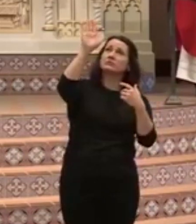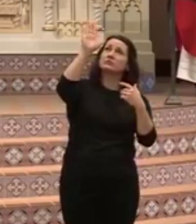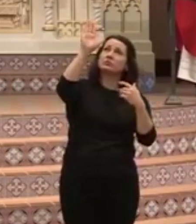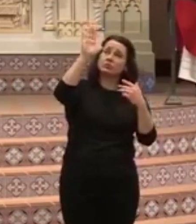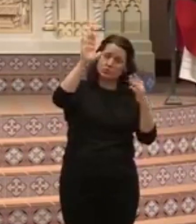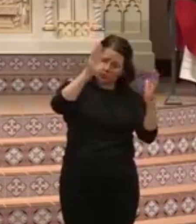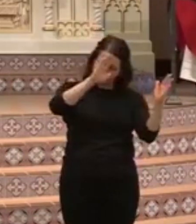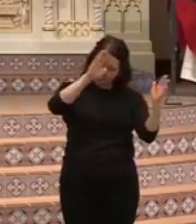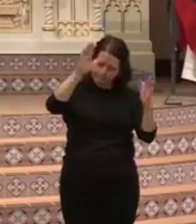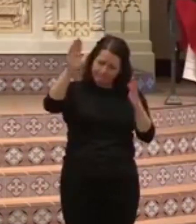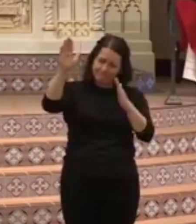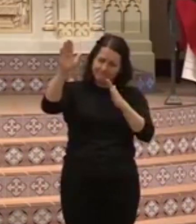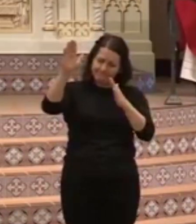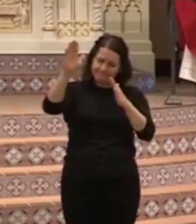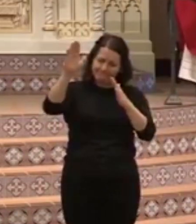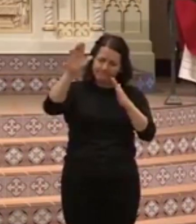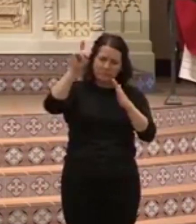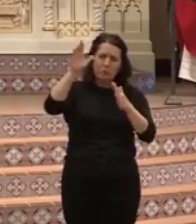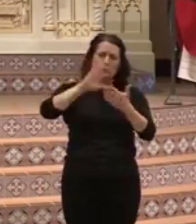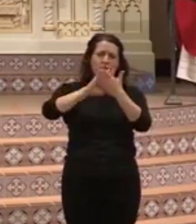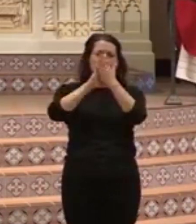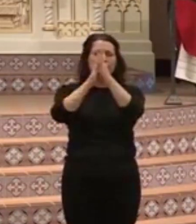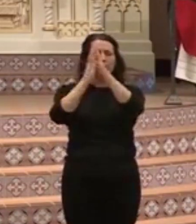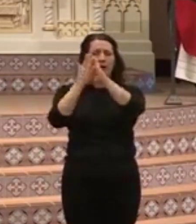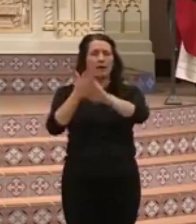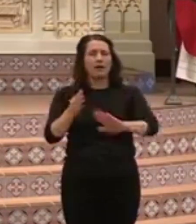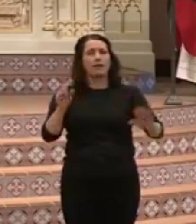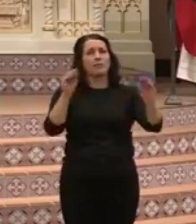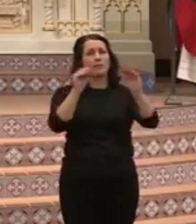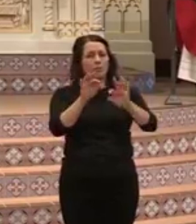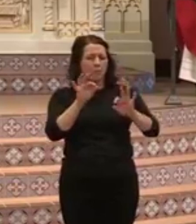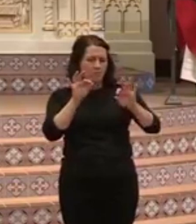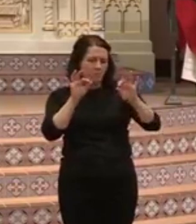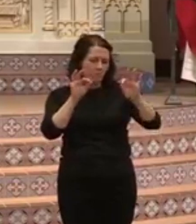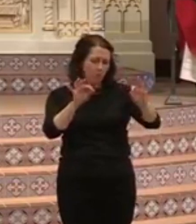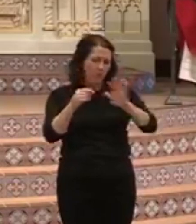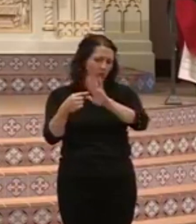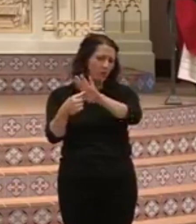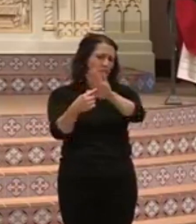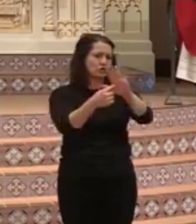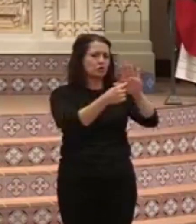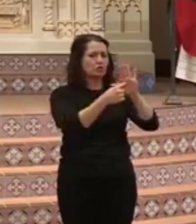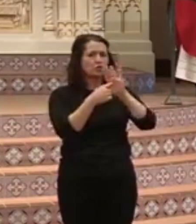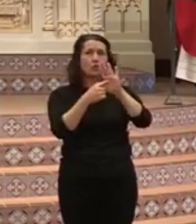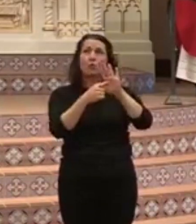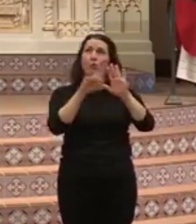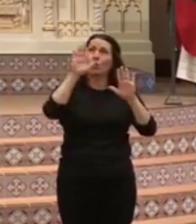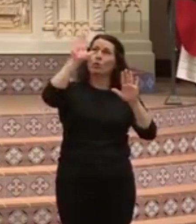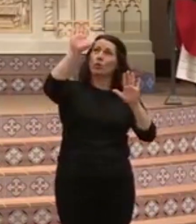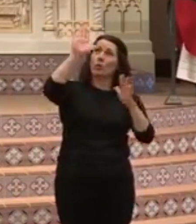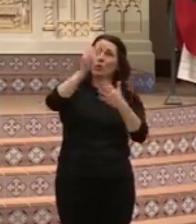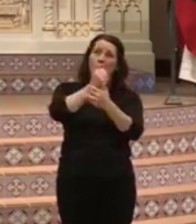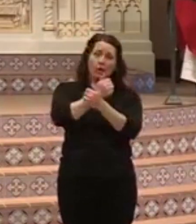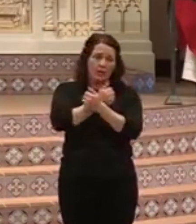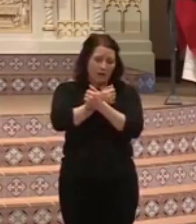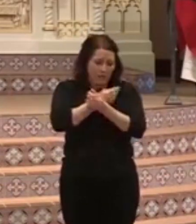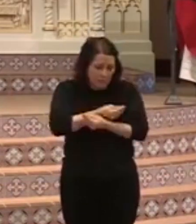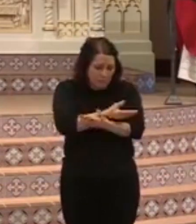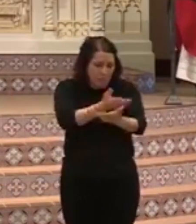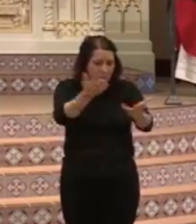life, may be made more perfect witnesses to your love in the